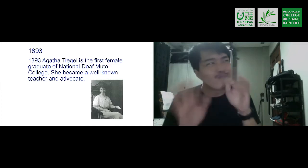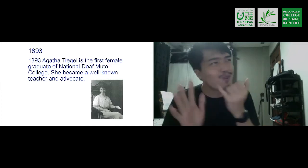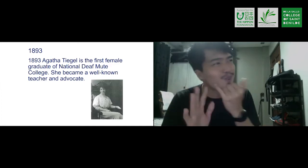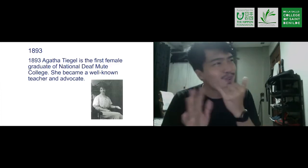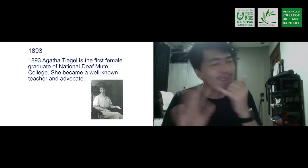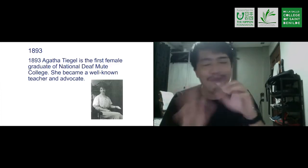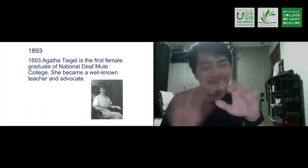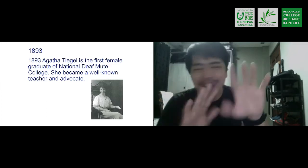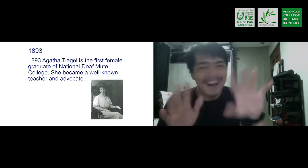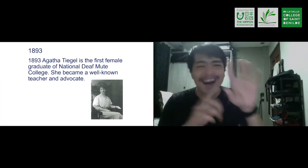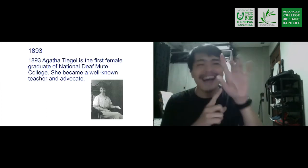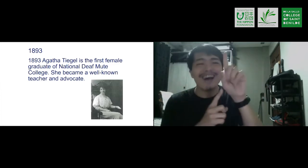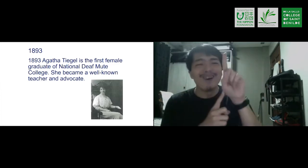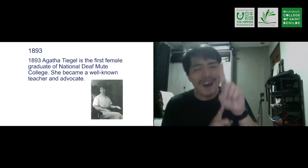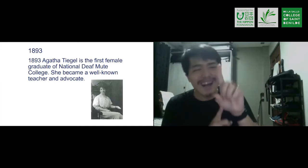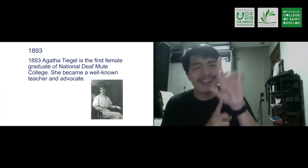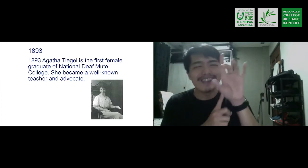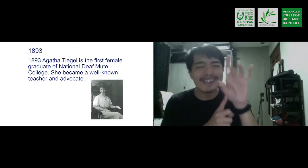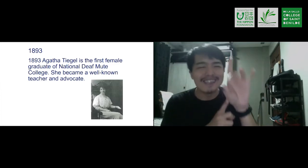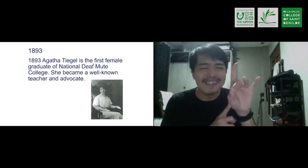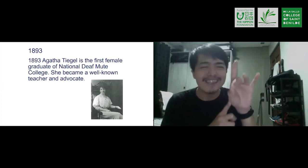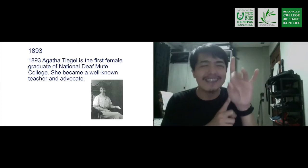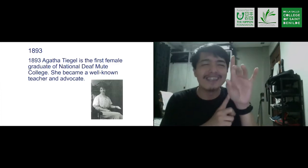1869, I believe, I might be wrong. Sorry.